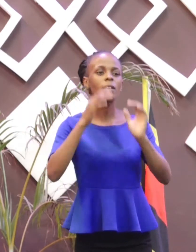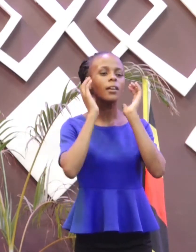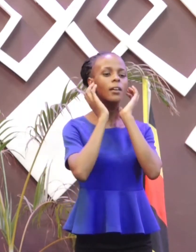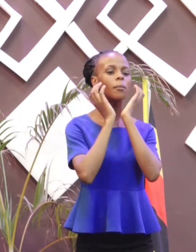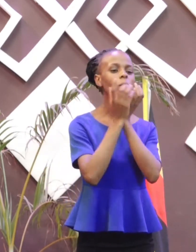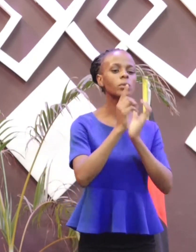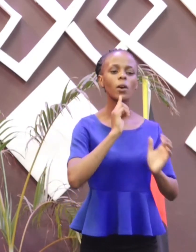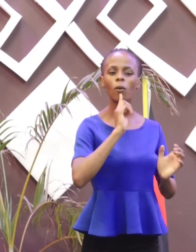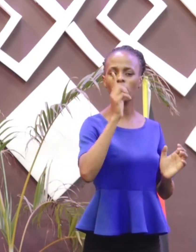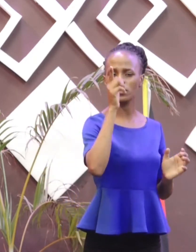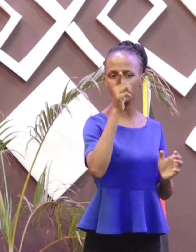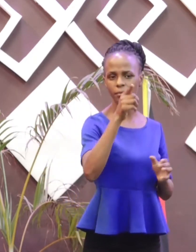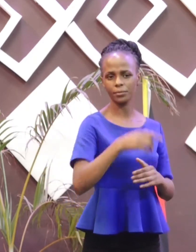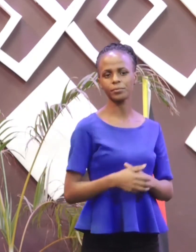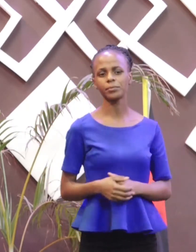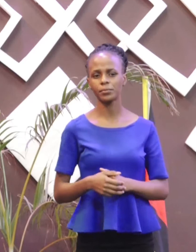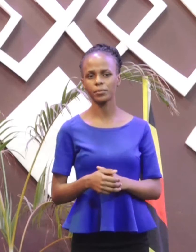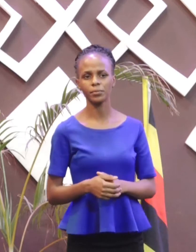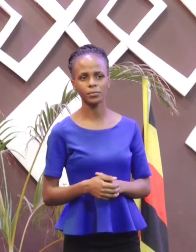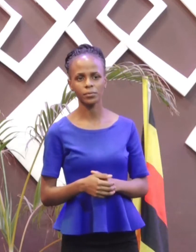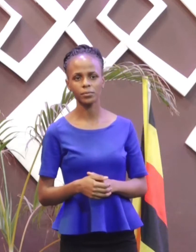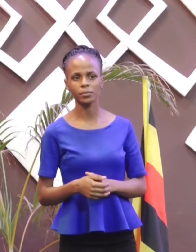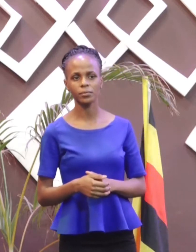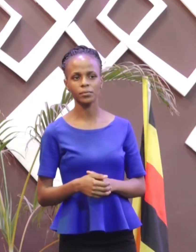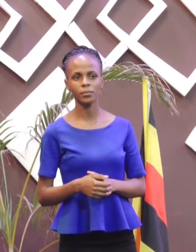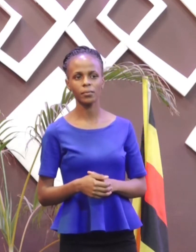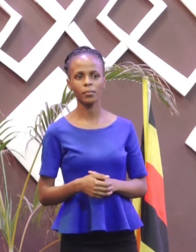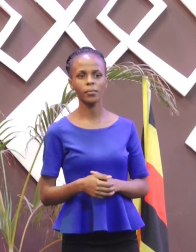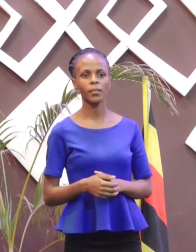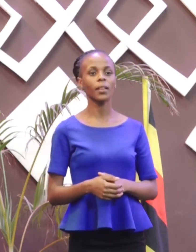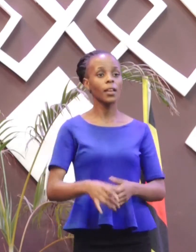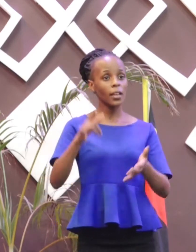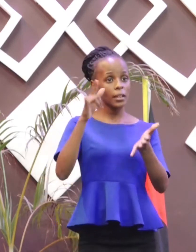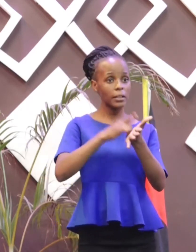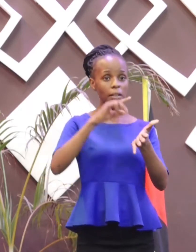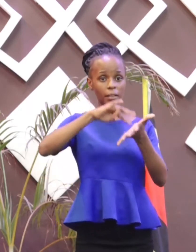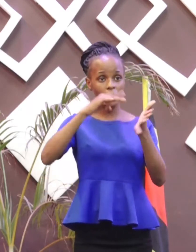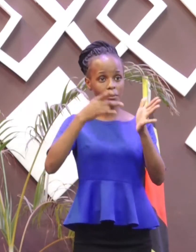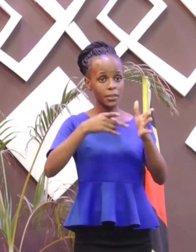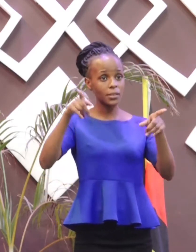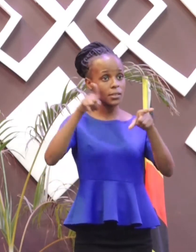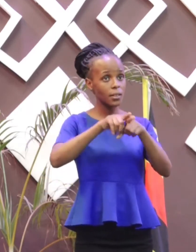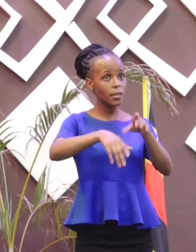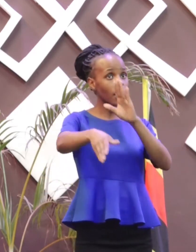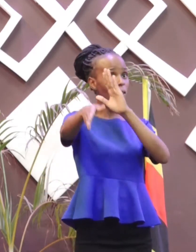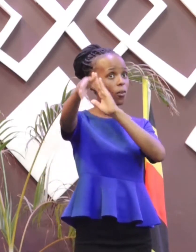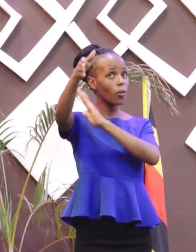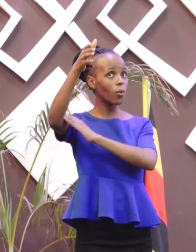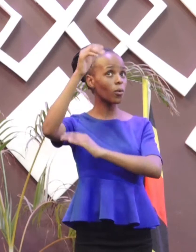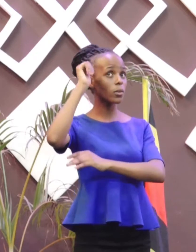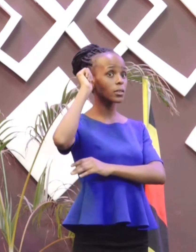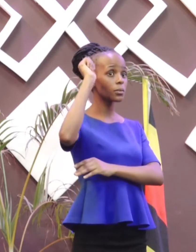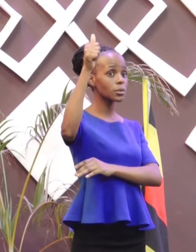kyonna omuweereza wange Musa kye yakulagira. So that implies even God himself, he expects